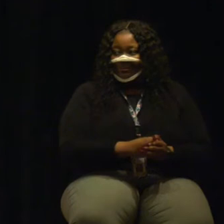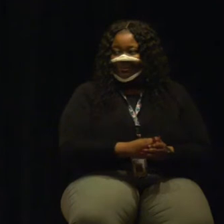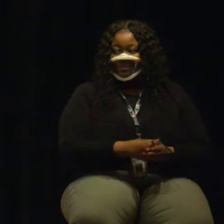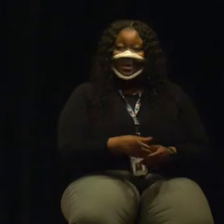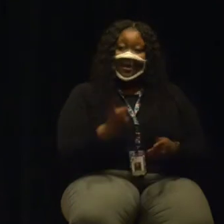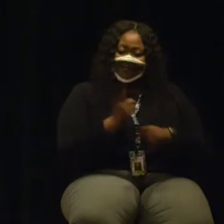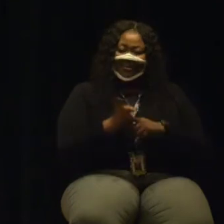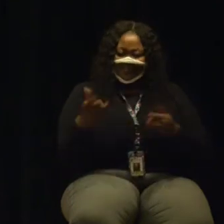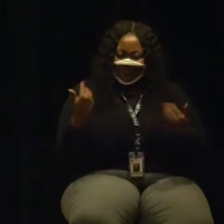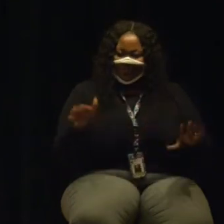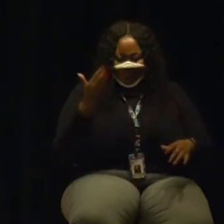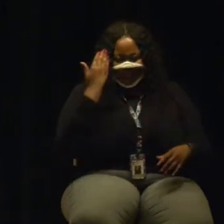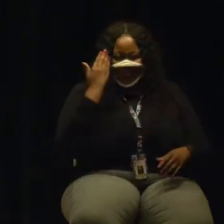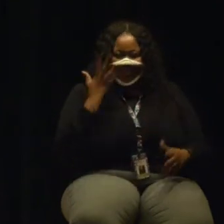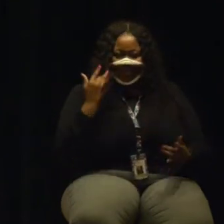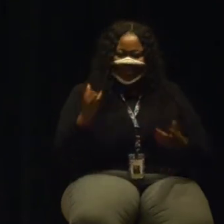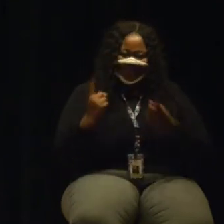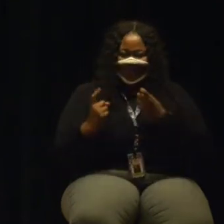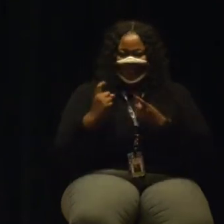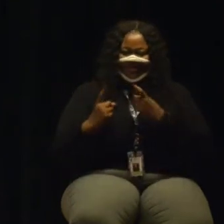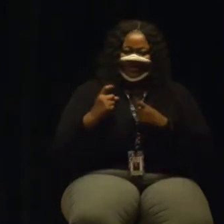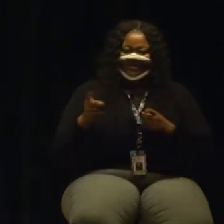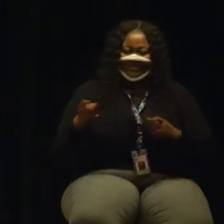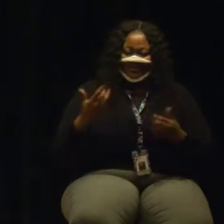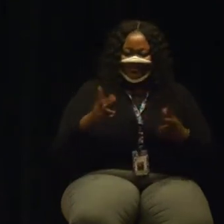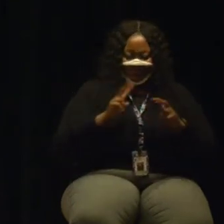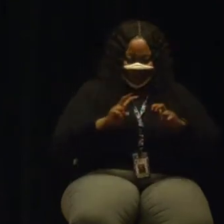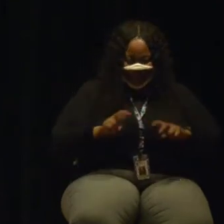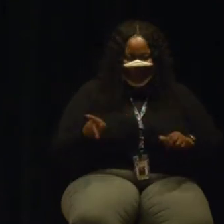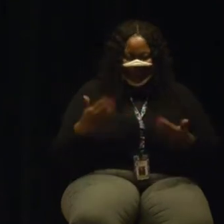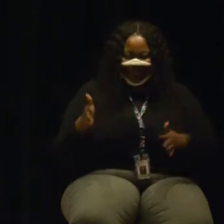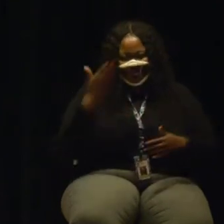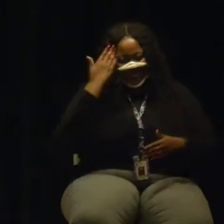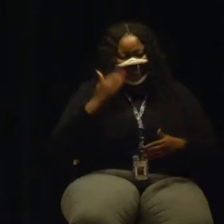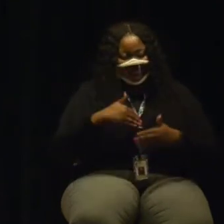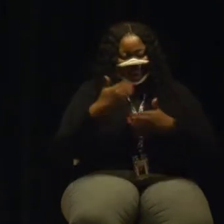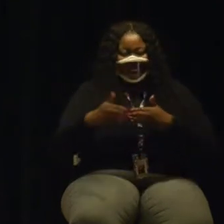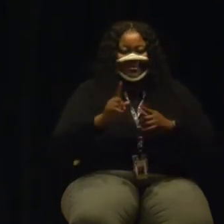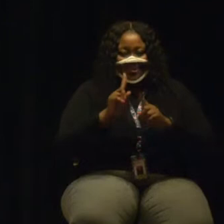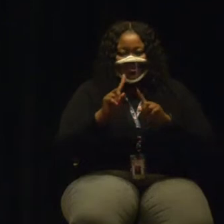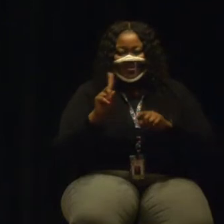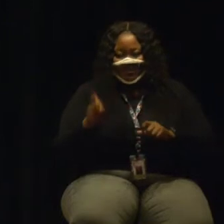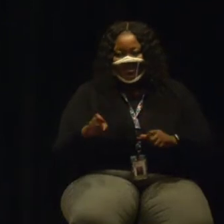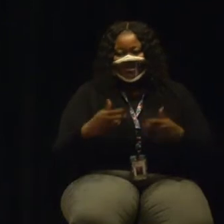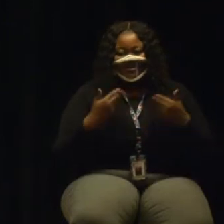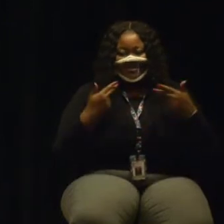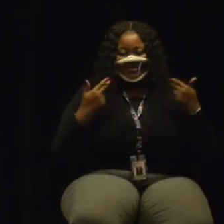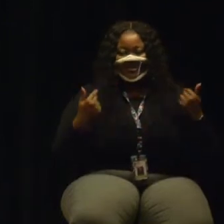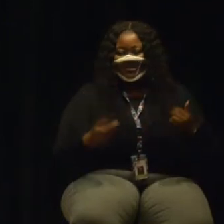all this? You had us talk this all the way through, you already know the answer. Next question. You don't hold